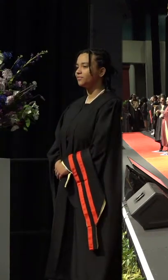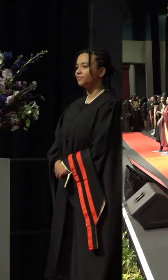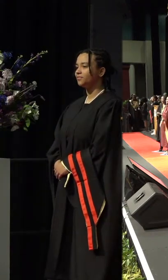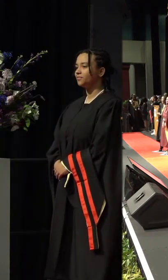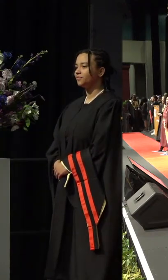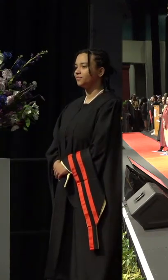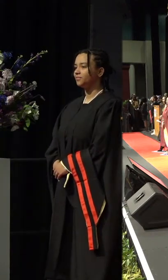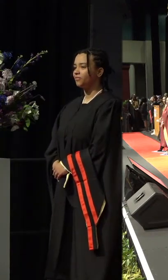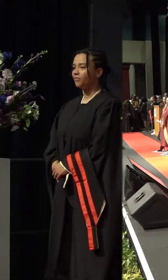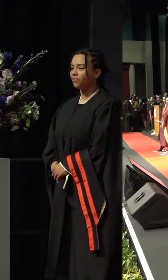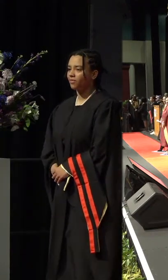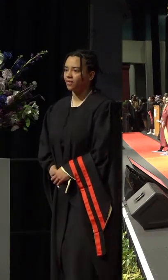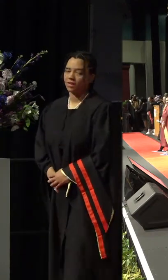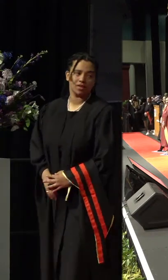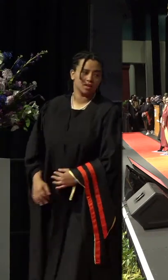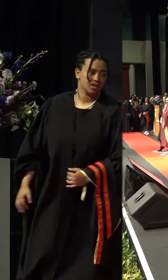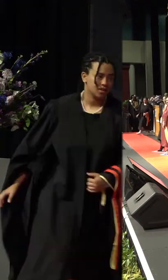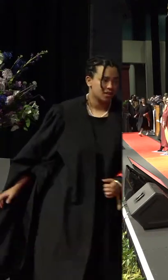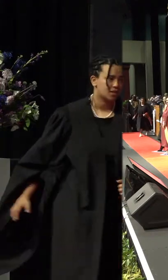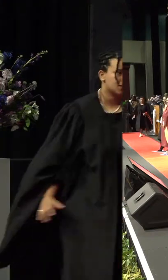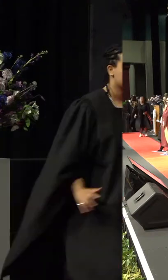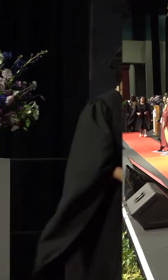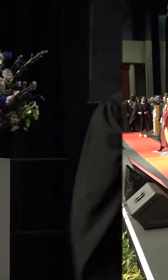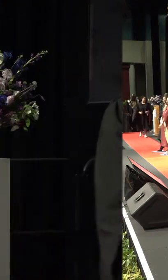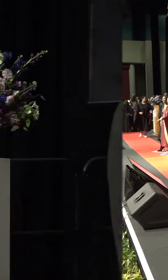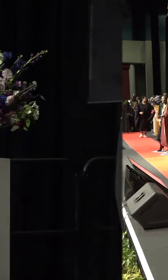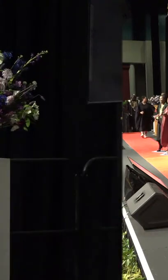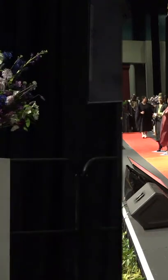Samara Vollenhofen.